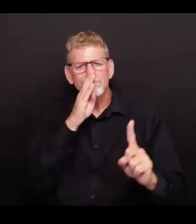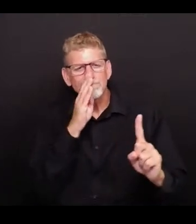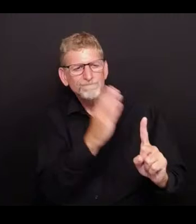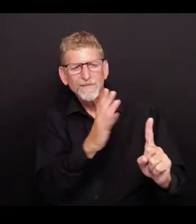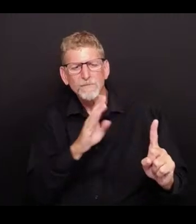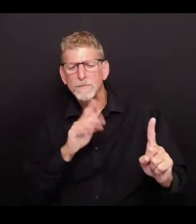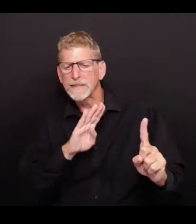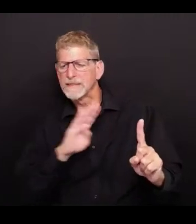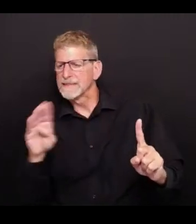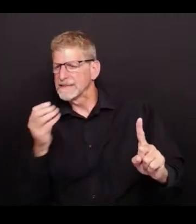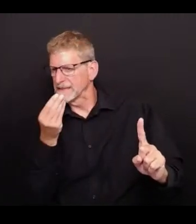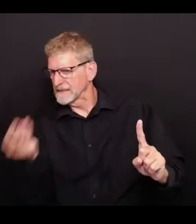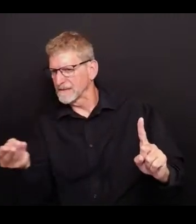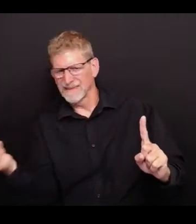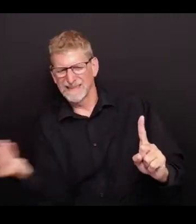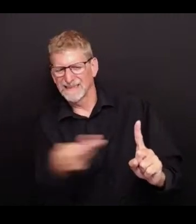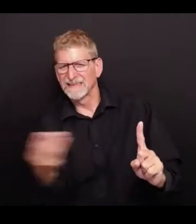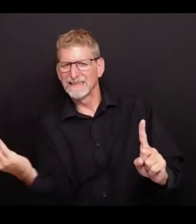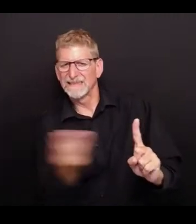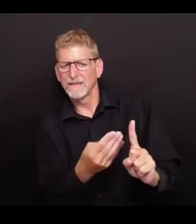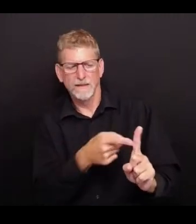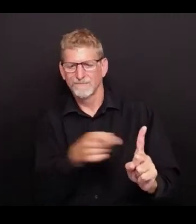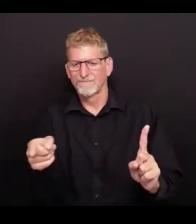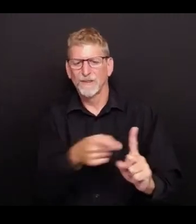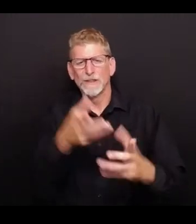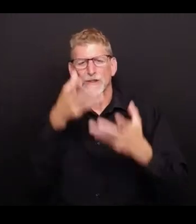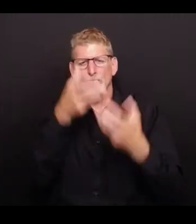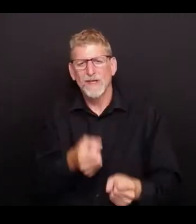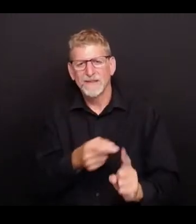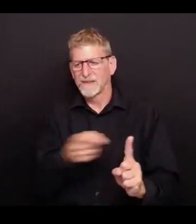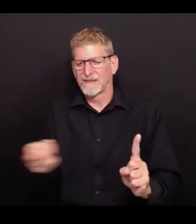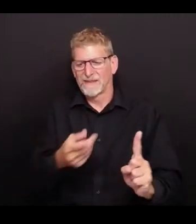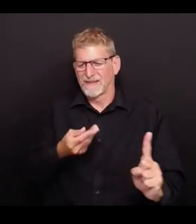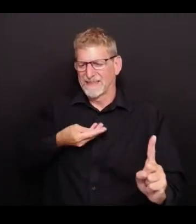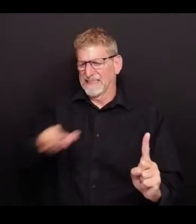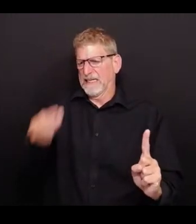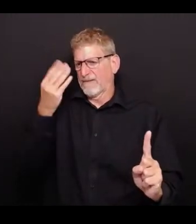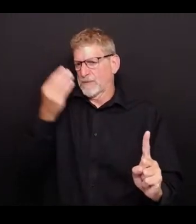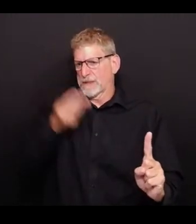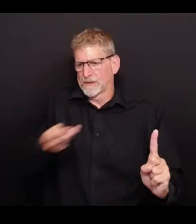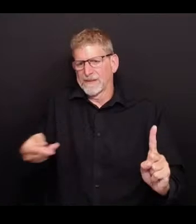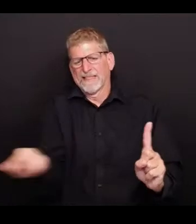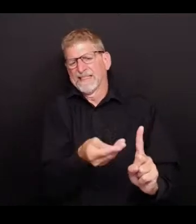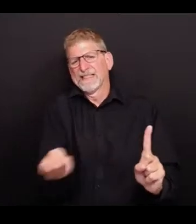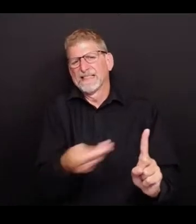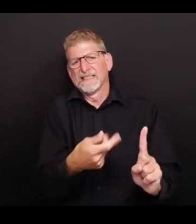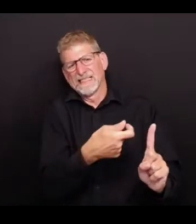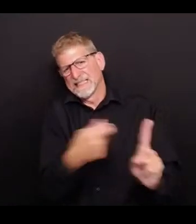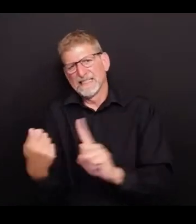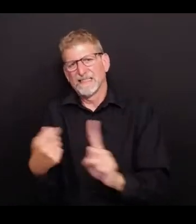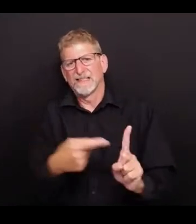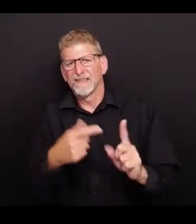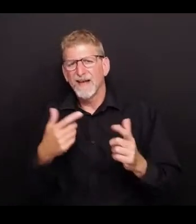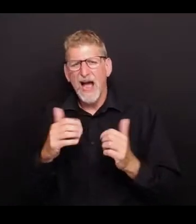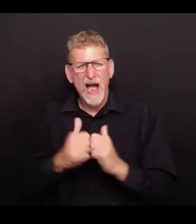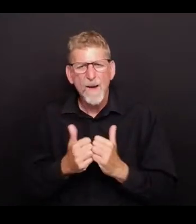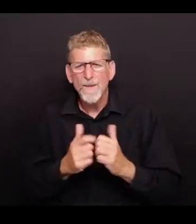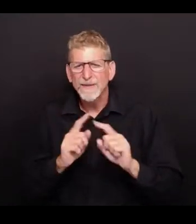as part of our overall campaign to continue work with our different